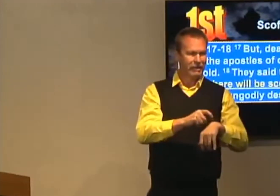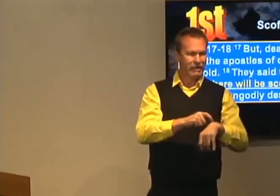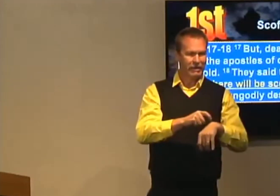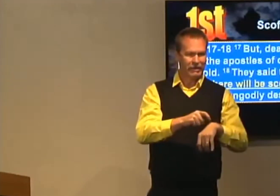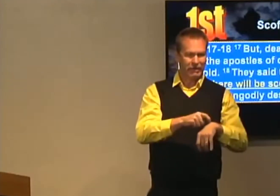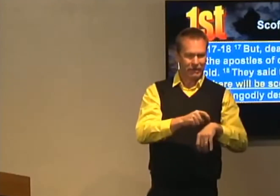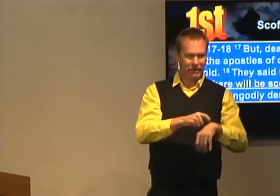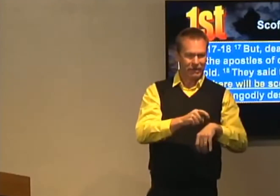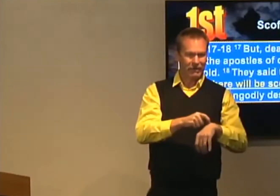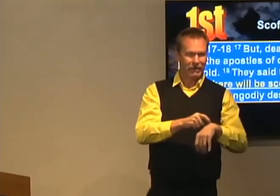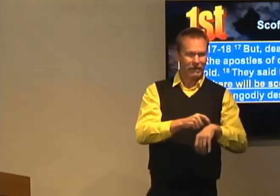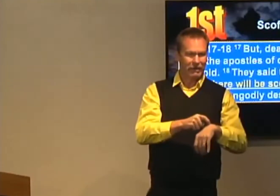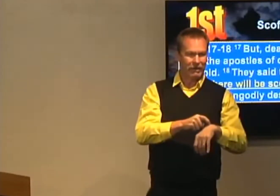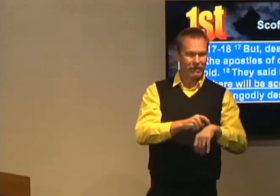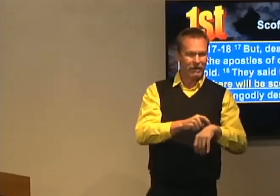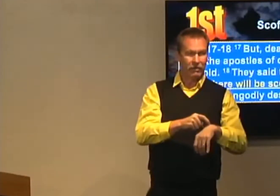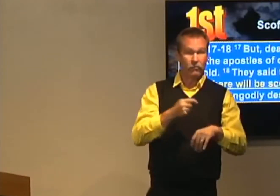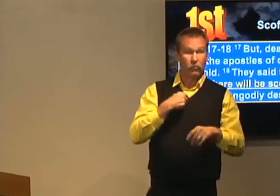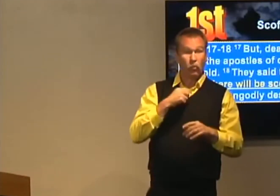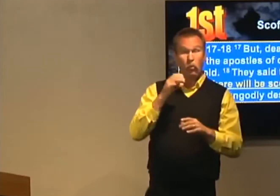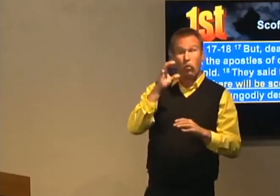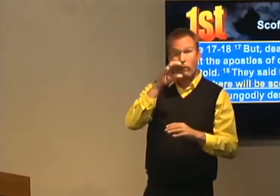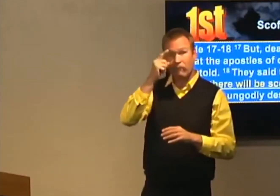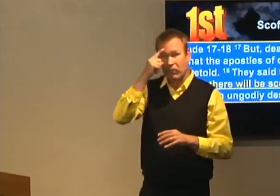see that today. It's common.